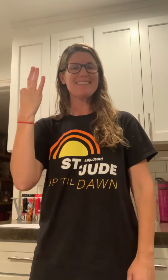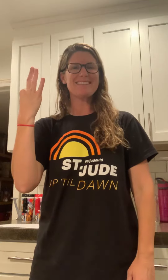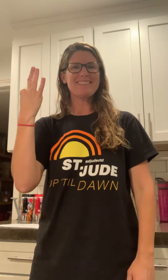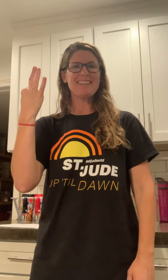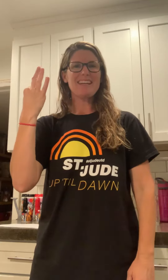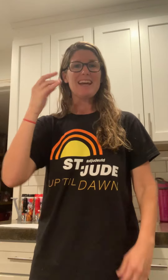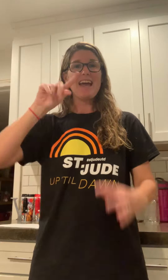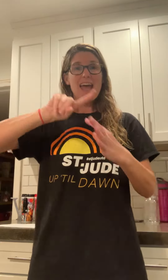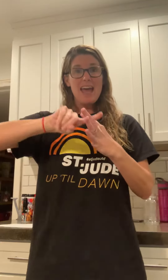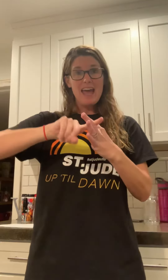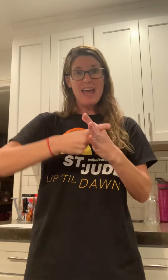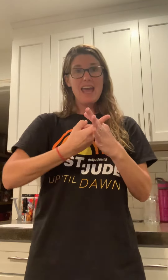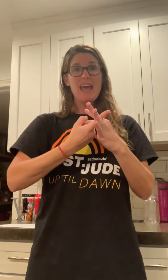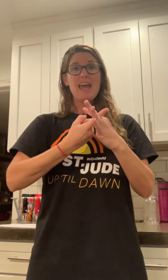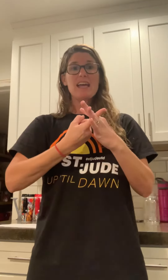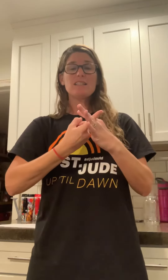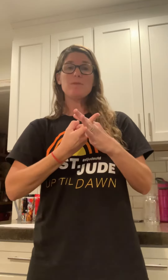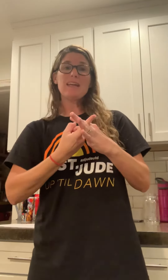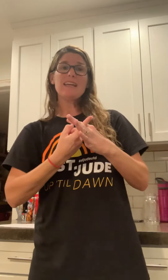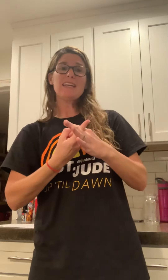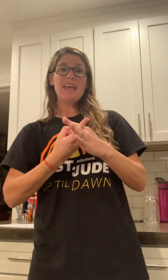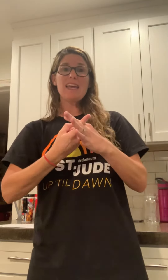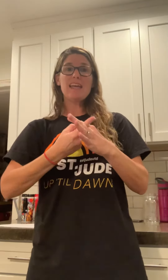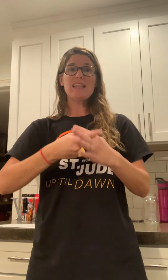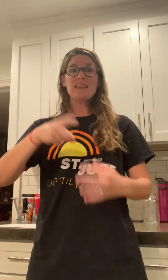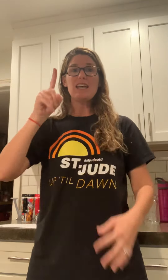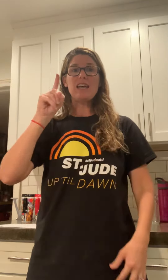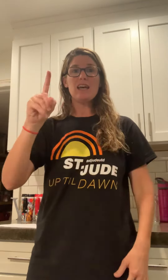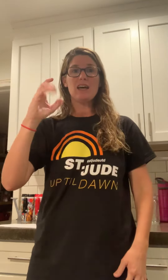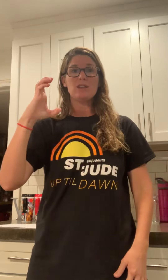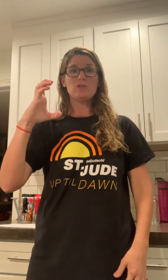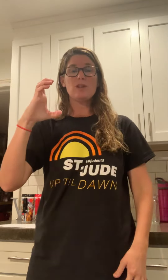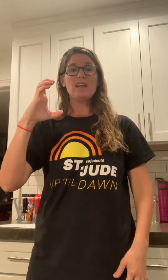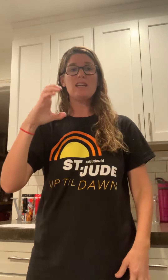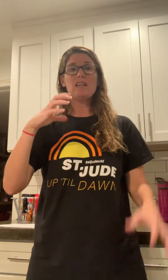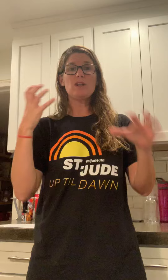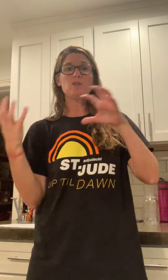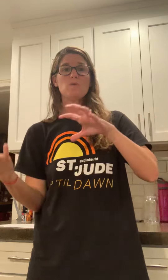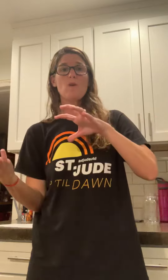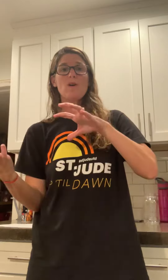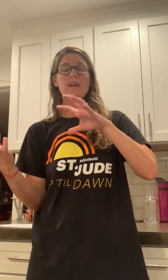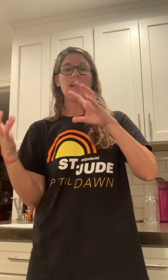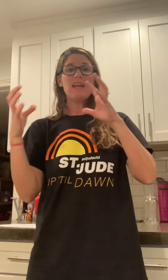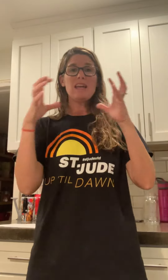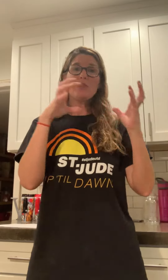And began the Hundred Years' War In